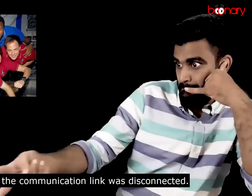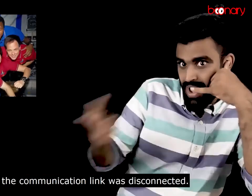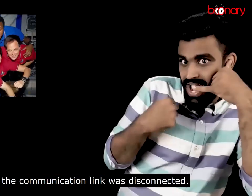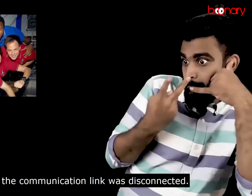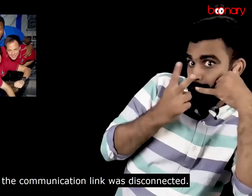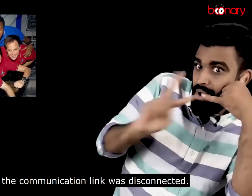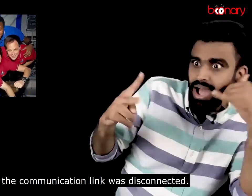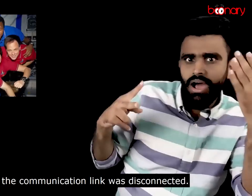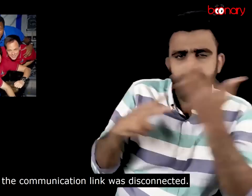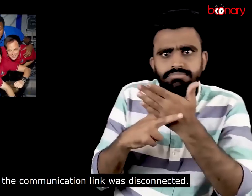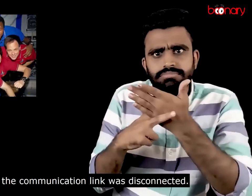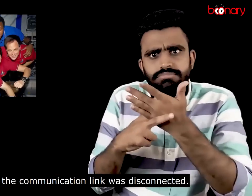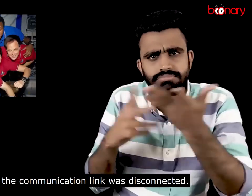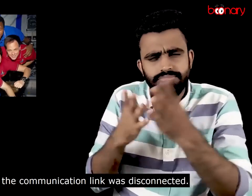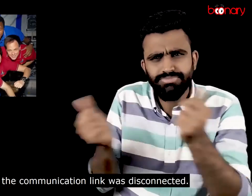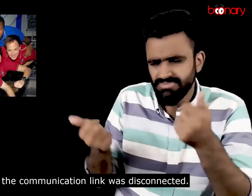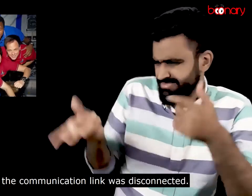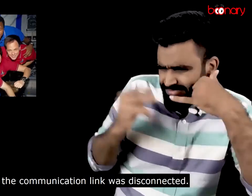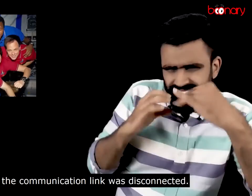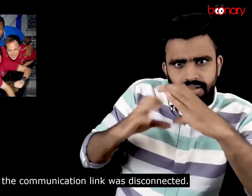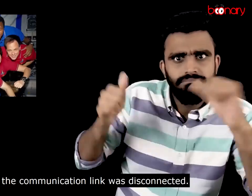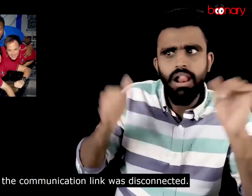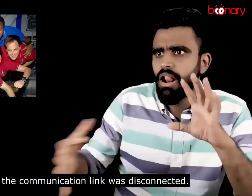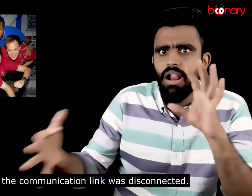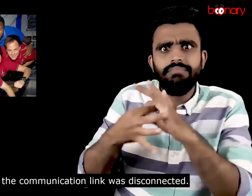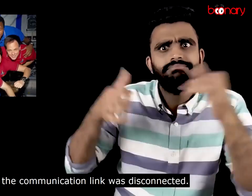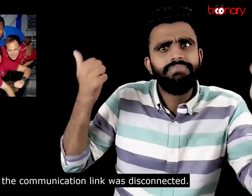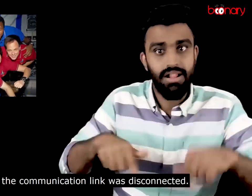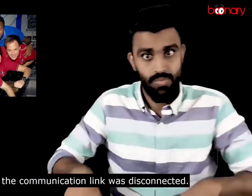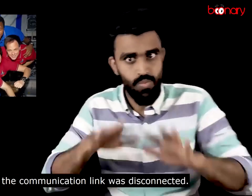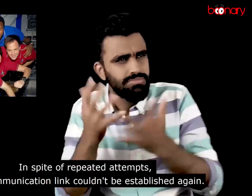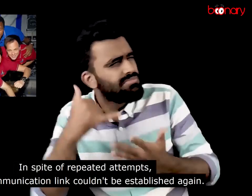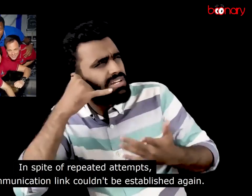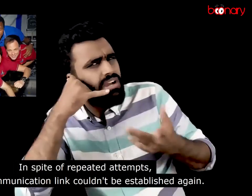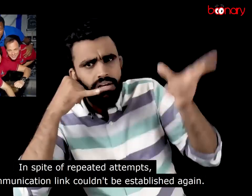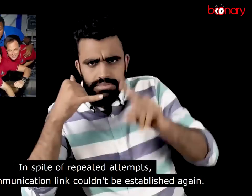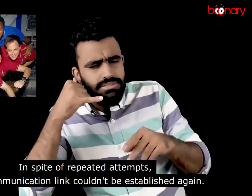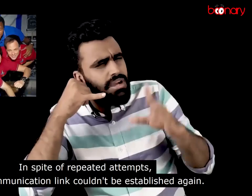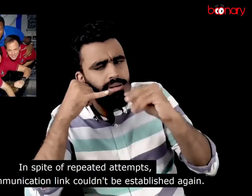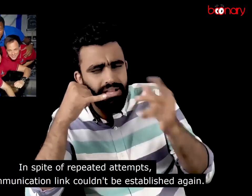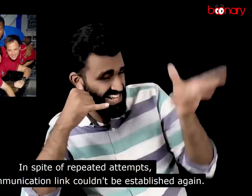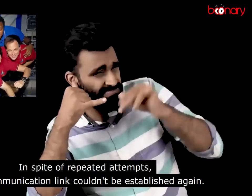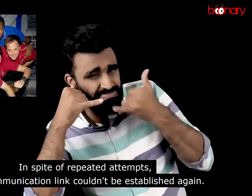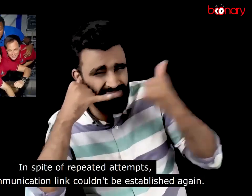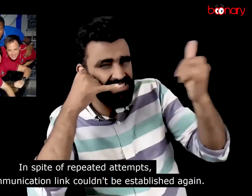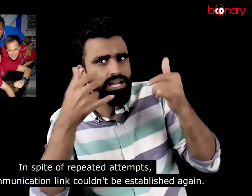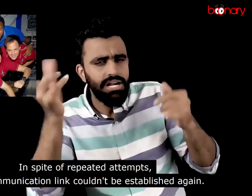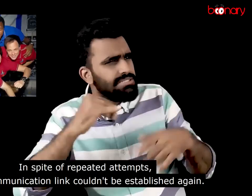And the communication link was disconnected. In spite of repeated attempts, the